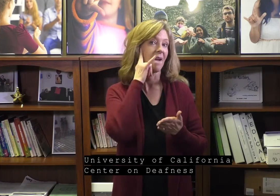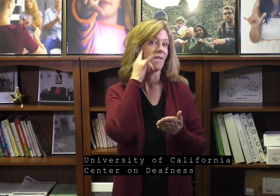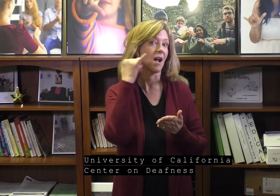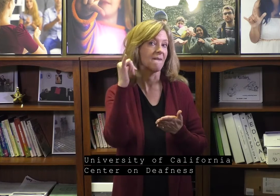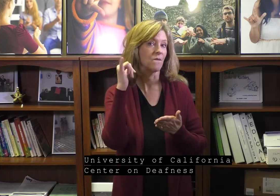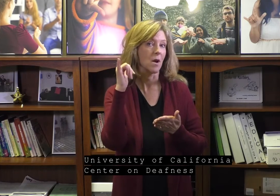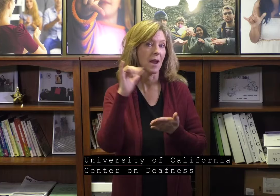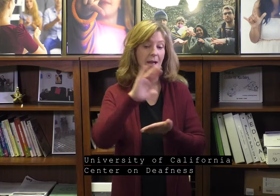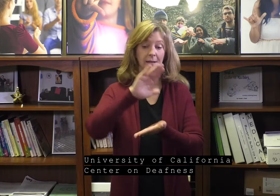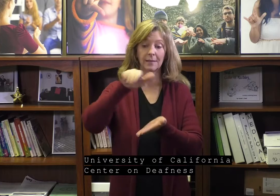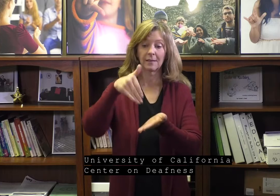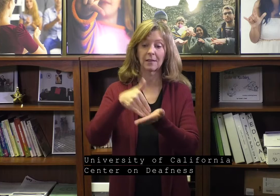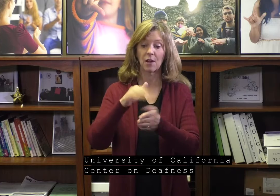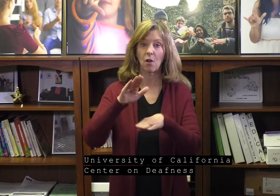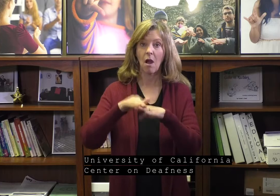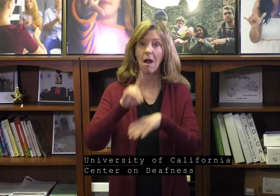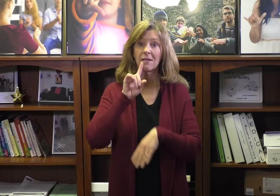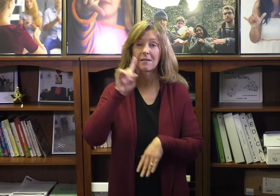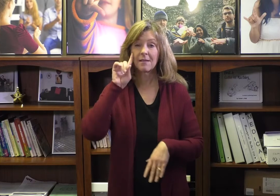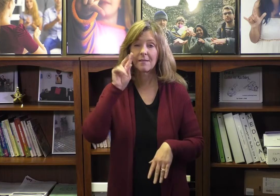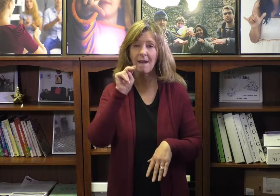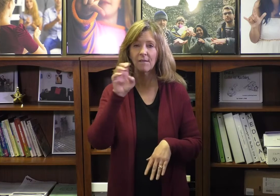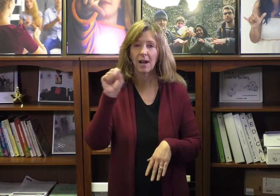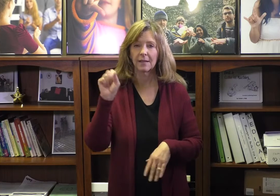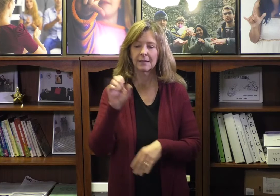University of California Center on Deafness